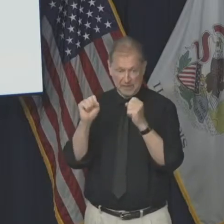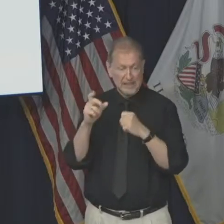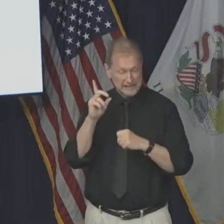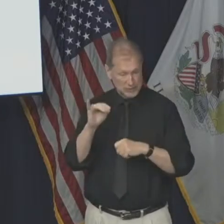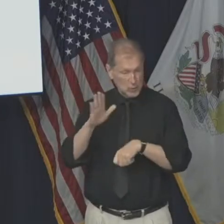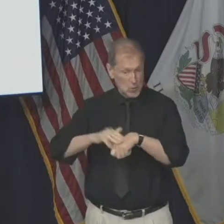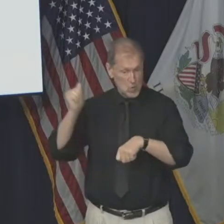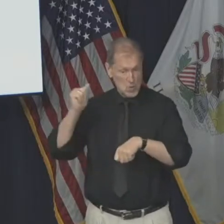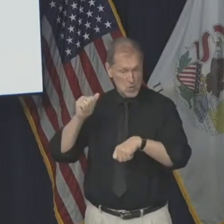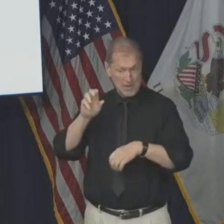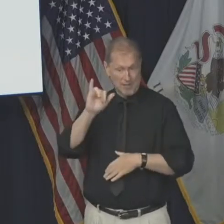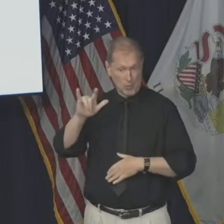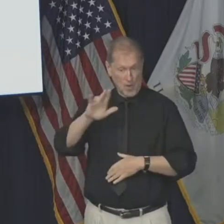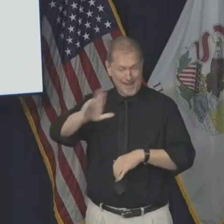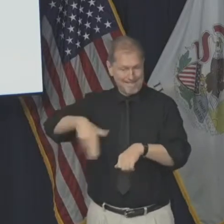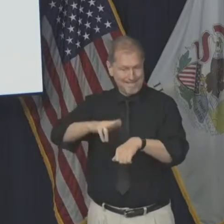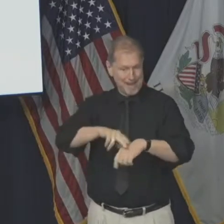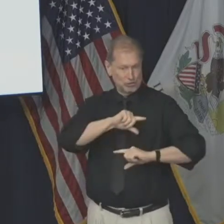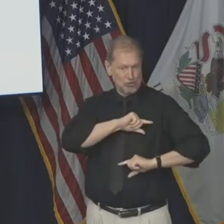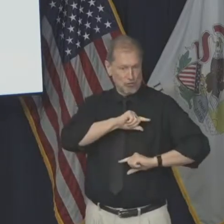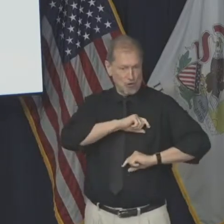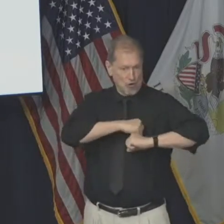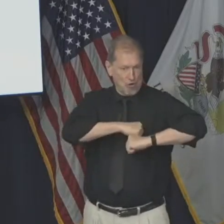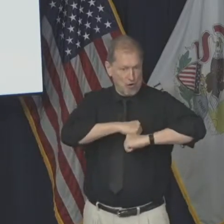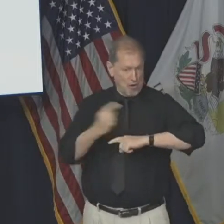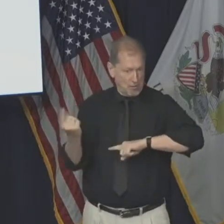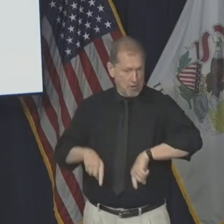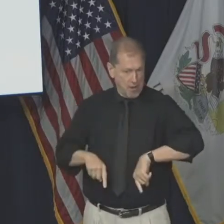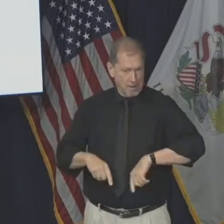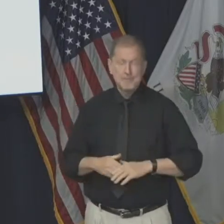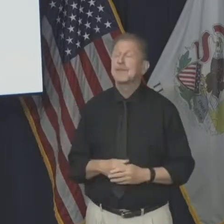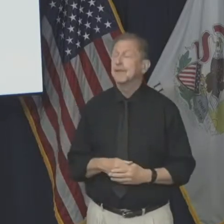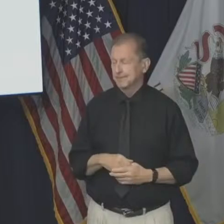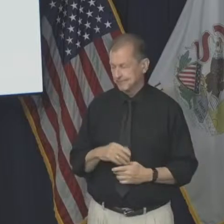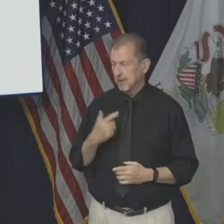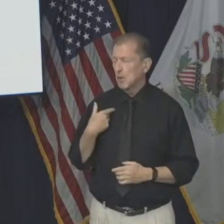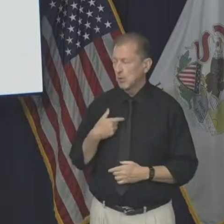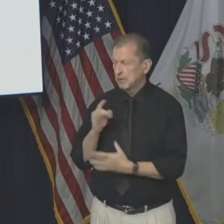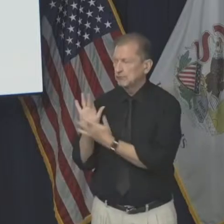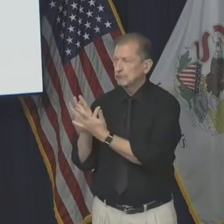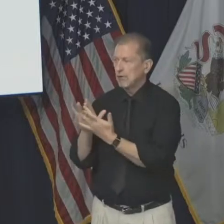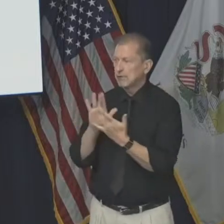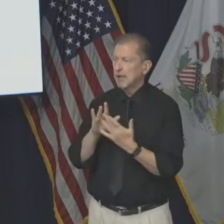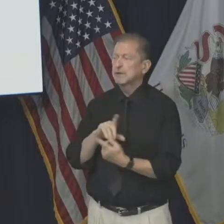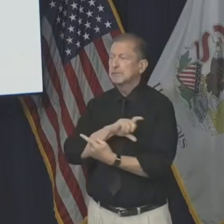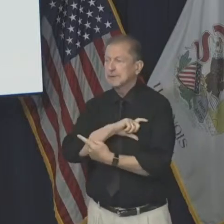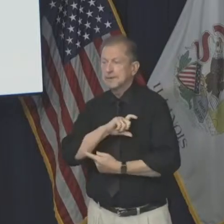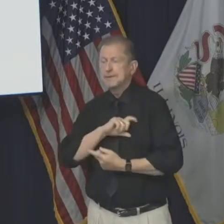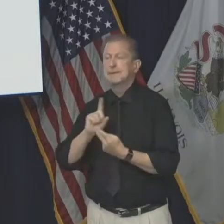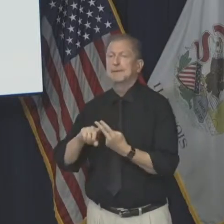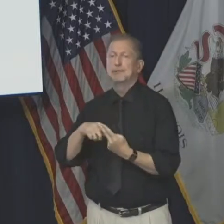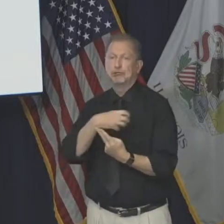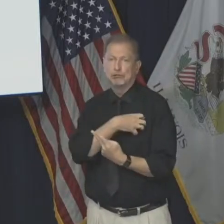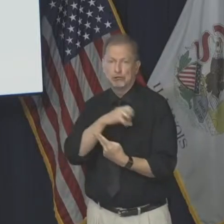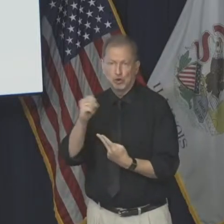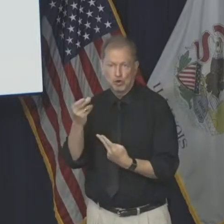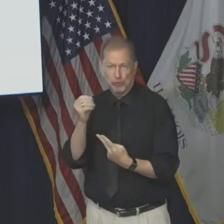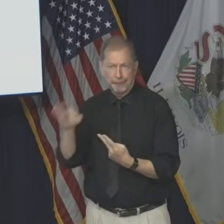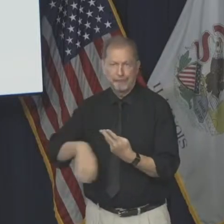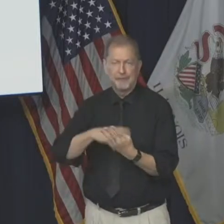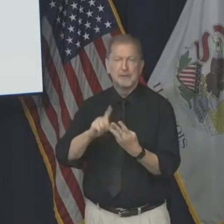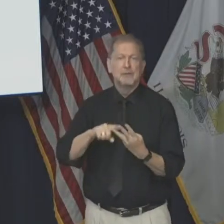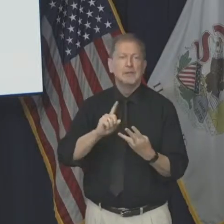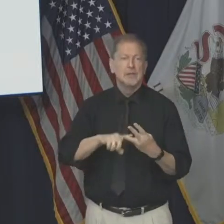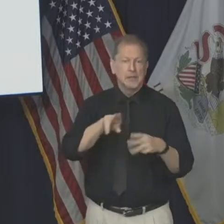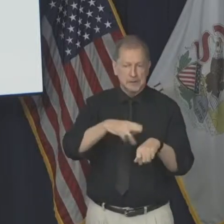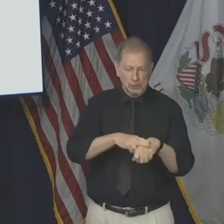deployed? So we've been in contact with virtually every law enforcement agency in the entire state. We